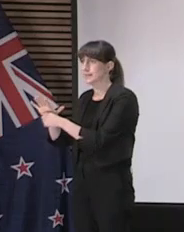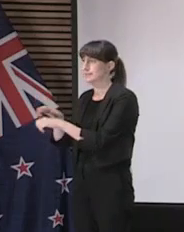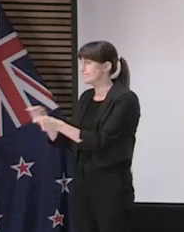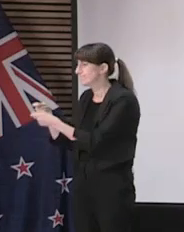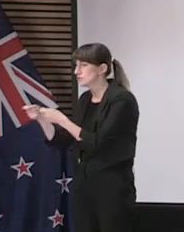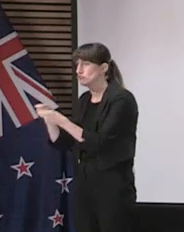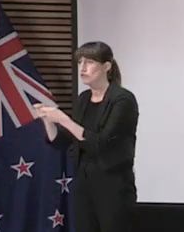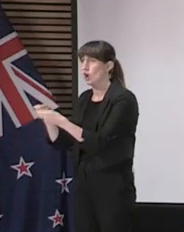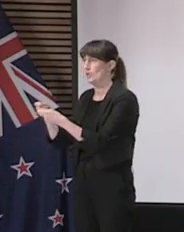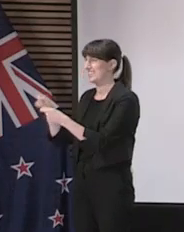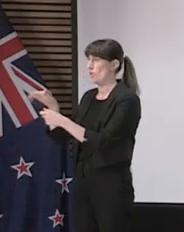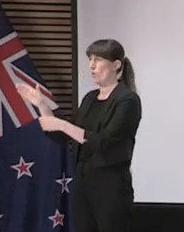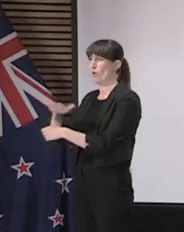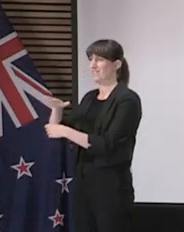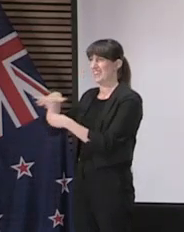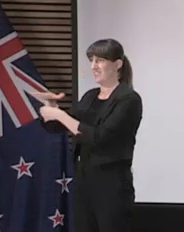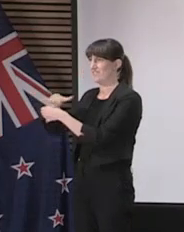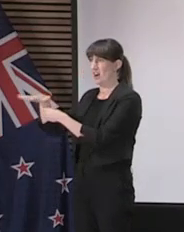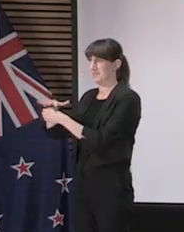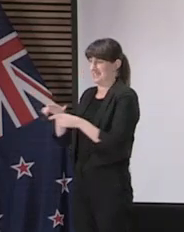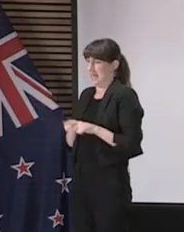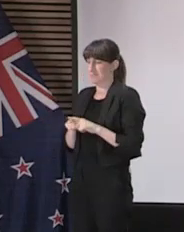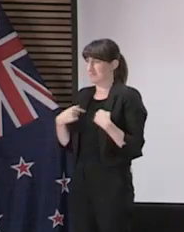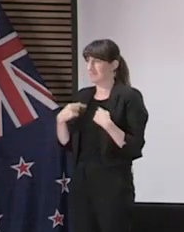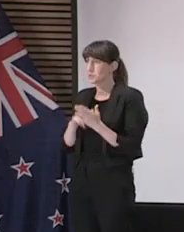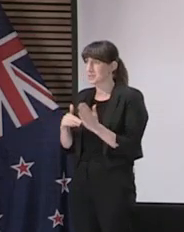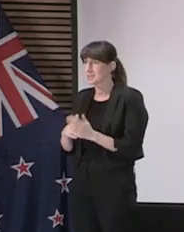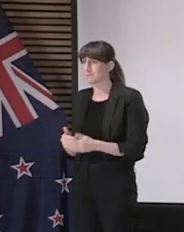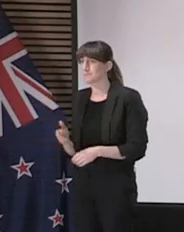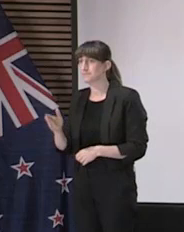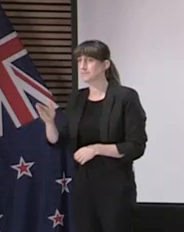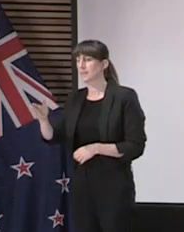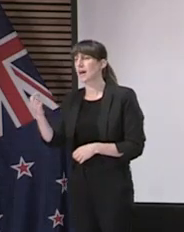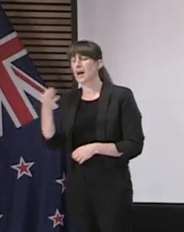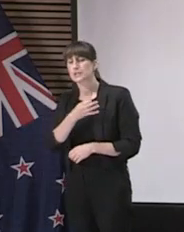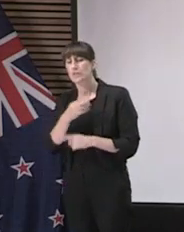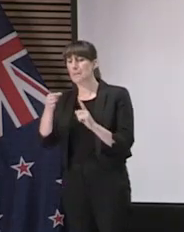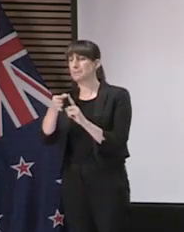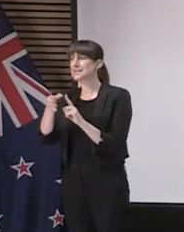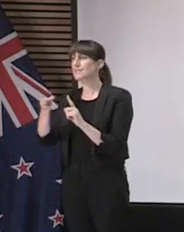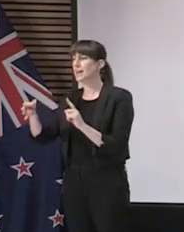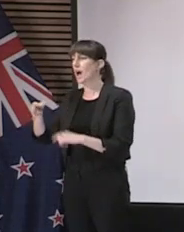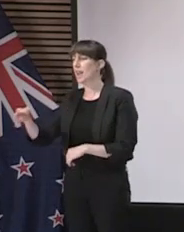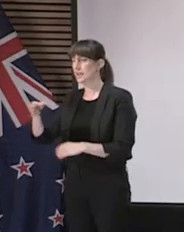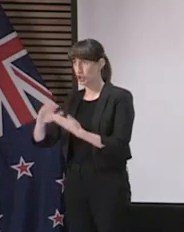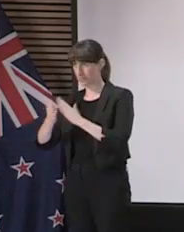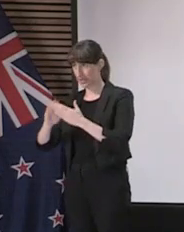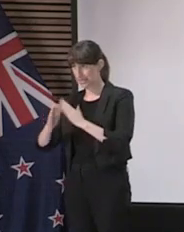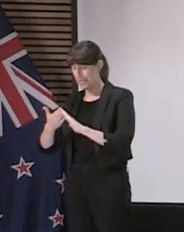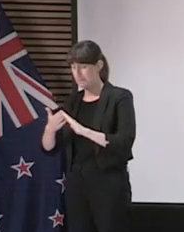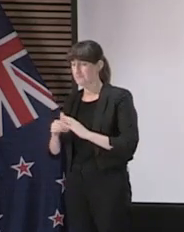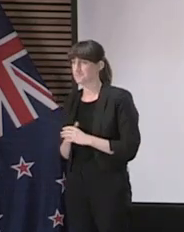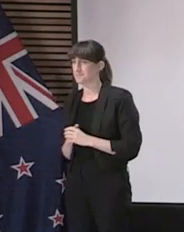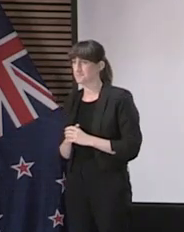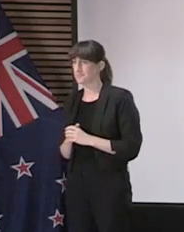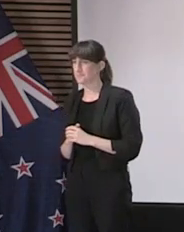of its environments, just in the same way that New Zealand is. In terms of the Pacific community, are you confident that you are capturing